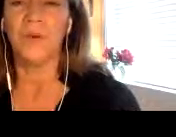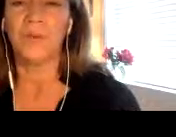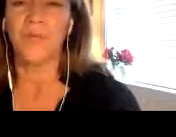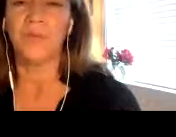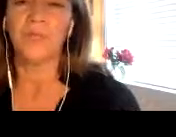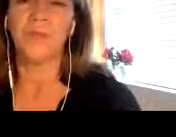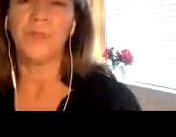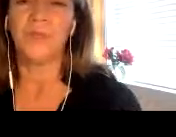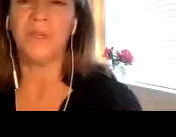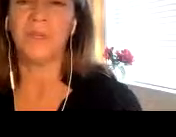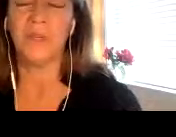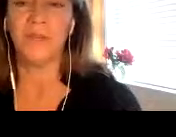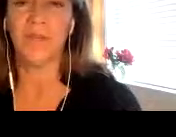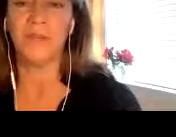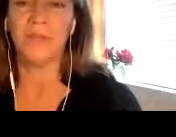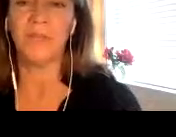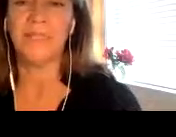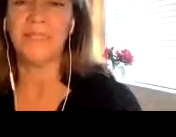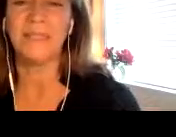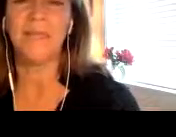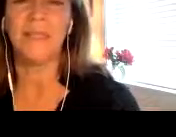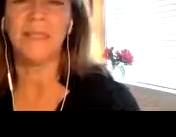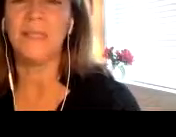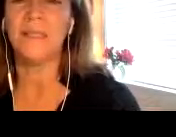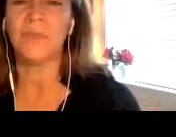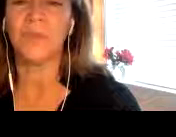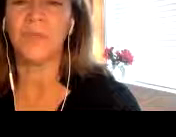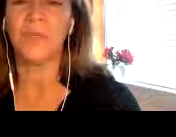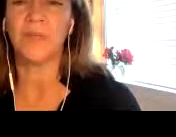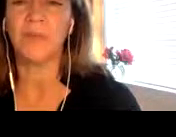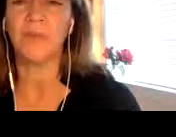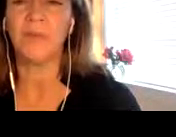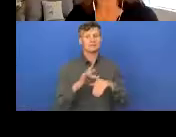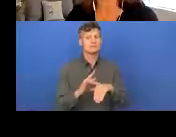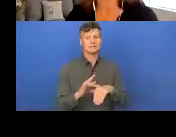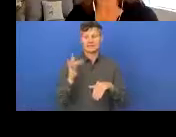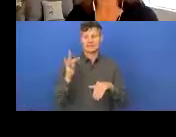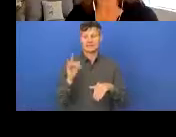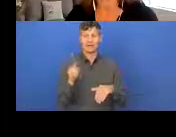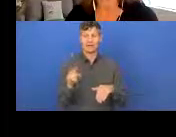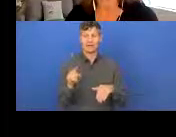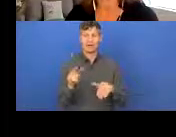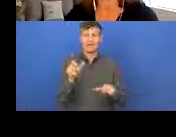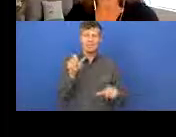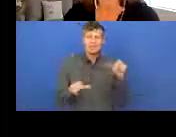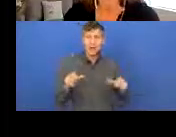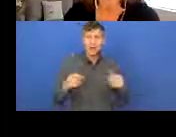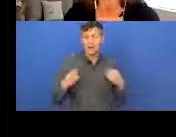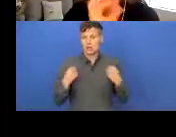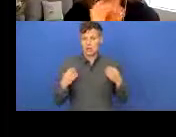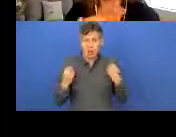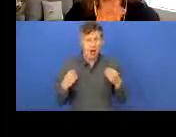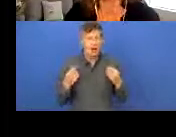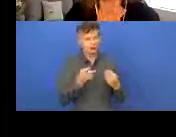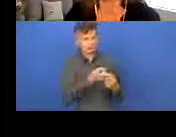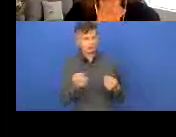should incorporate the principles of inclusive education and be sensitive to the needs of children and young people living with disabilities. I'm not